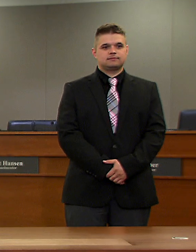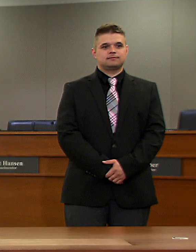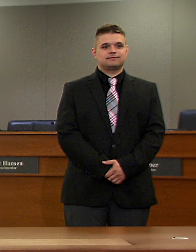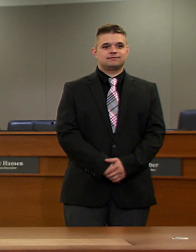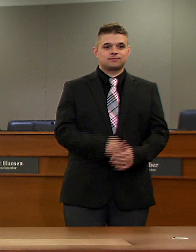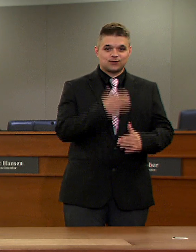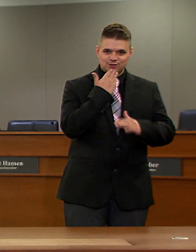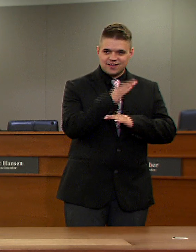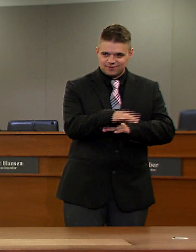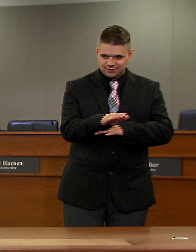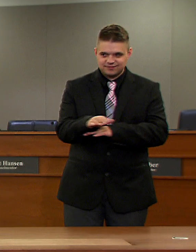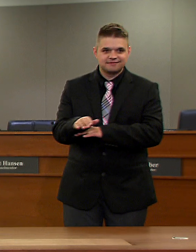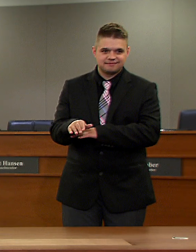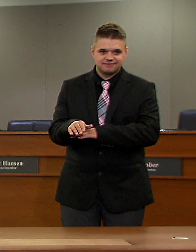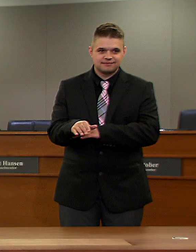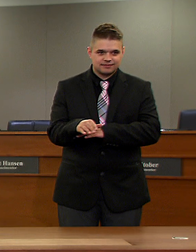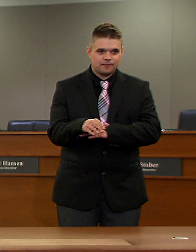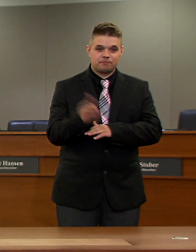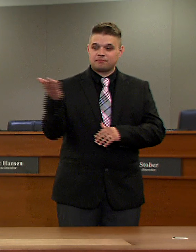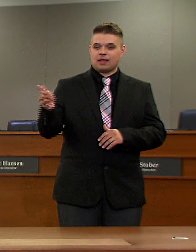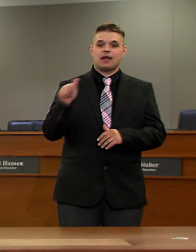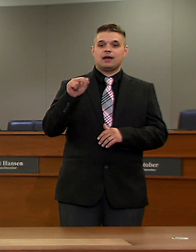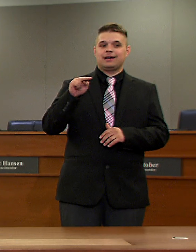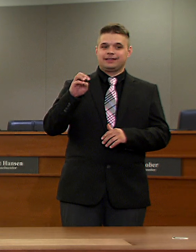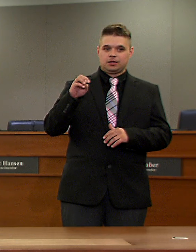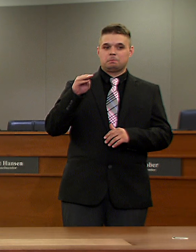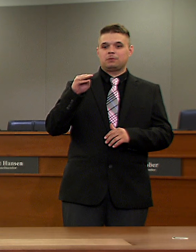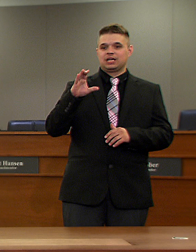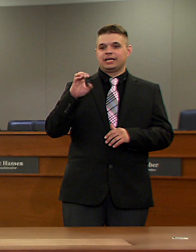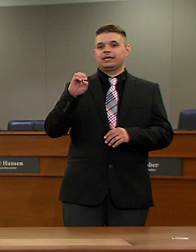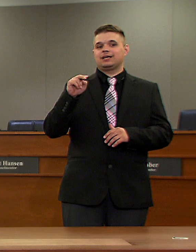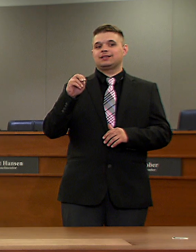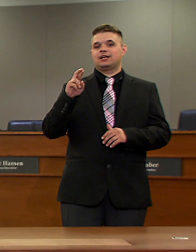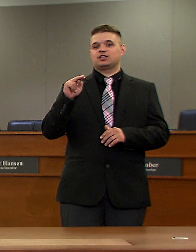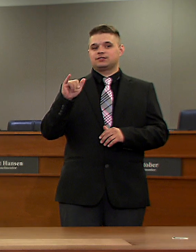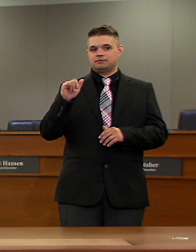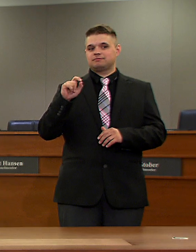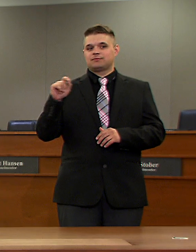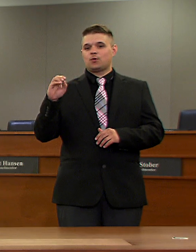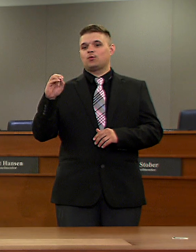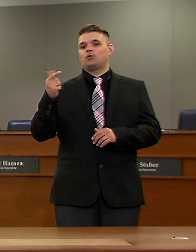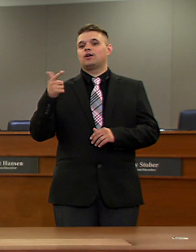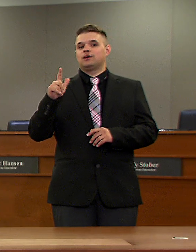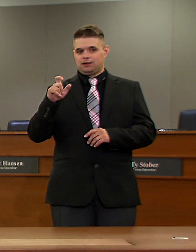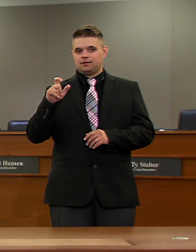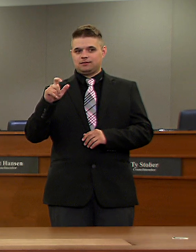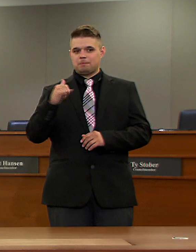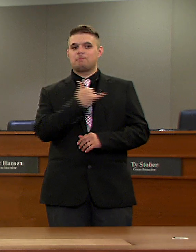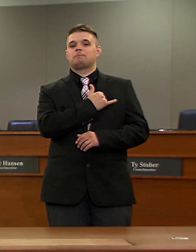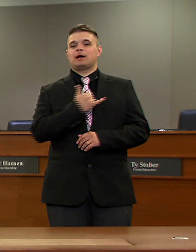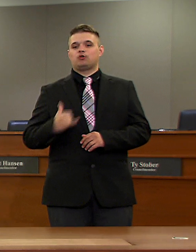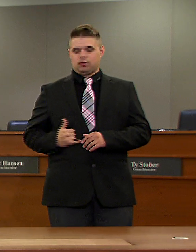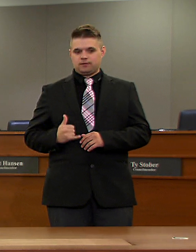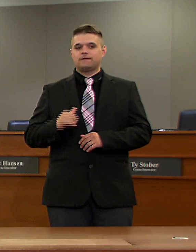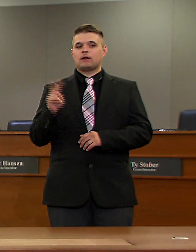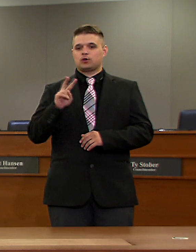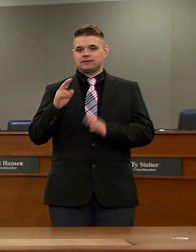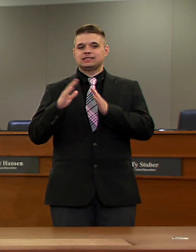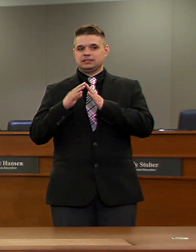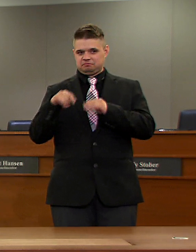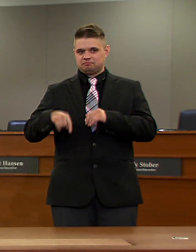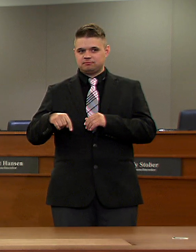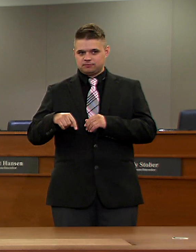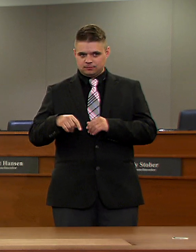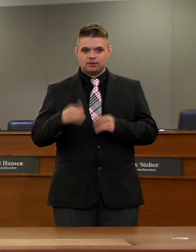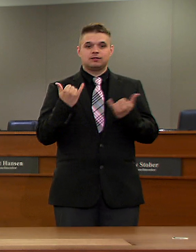Good afternoon. I'm McEnerny-Ogle, Mayor for the City of Vancouver, and today is Thursday, April 9th. Thank